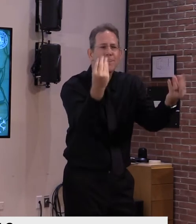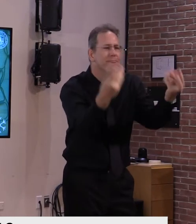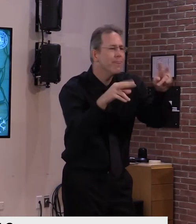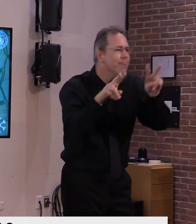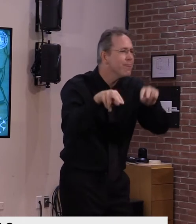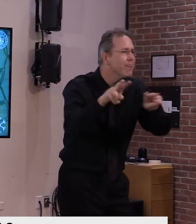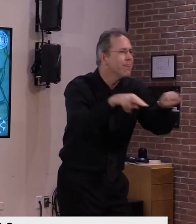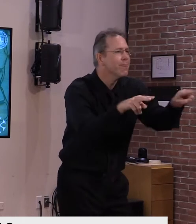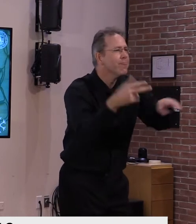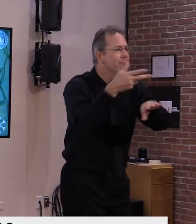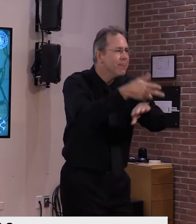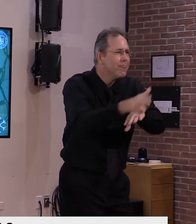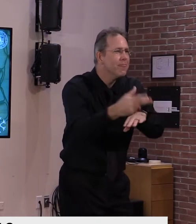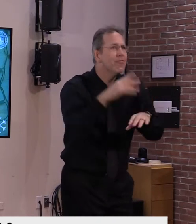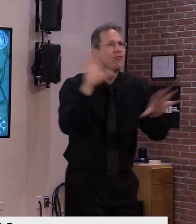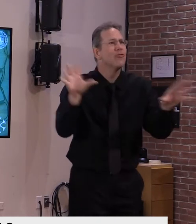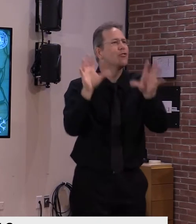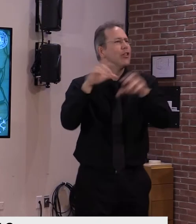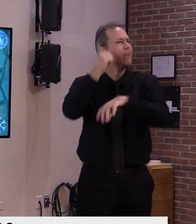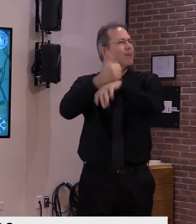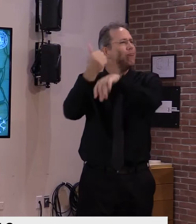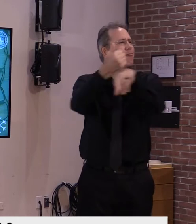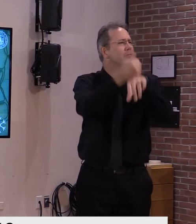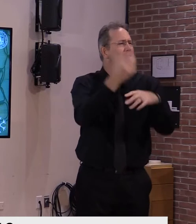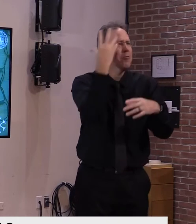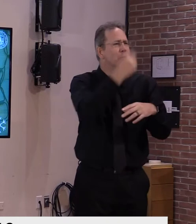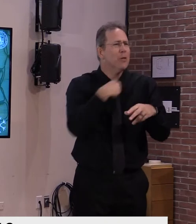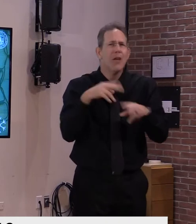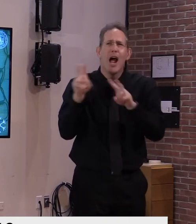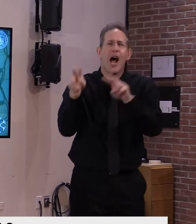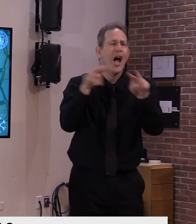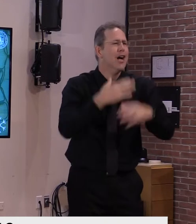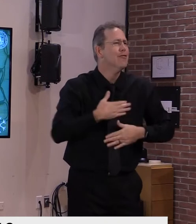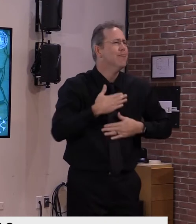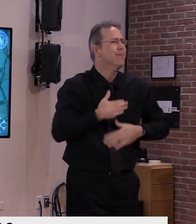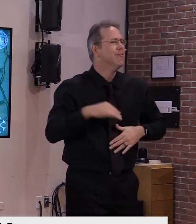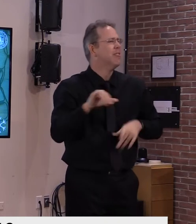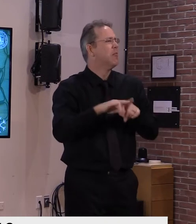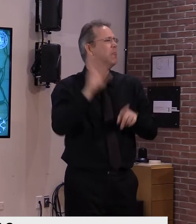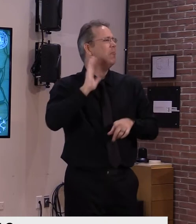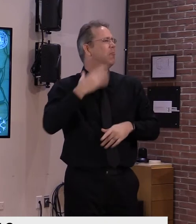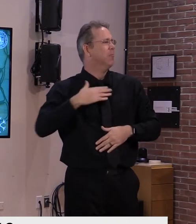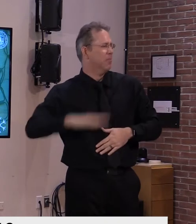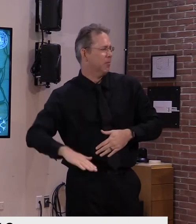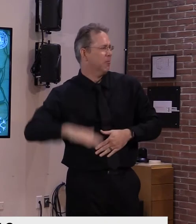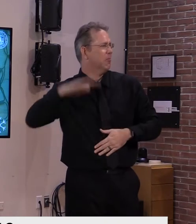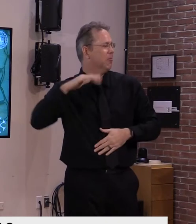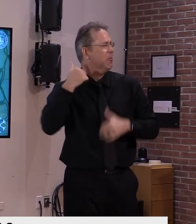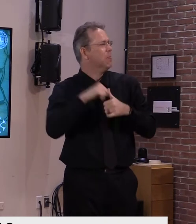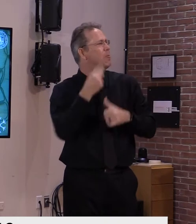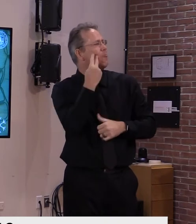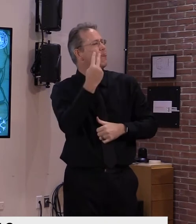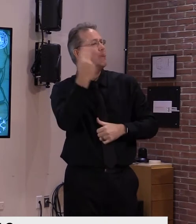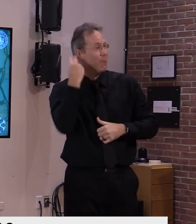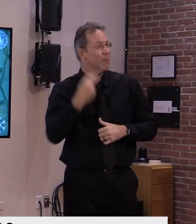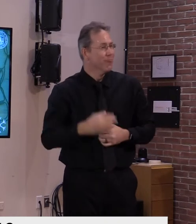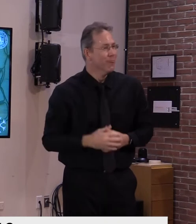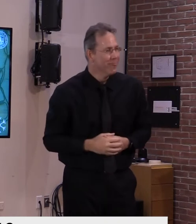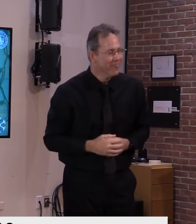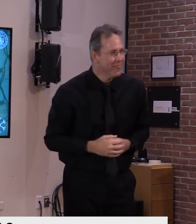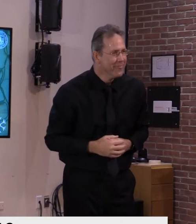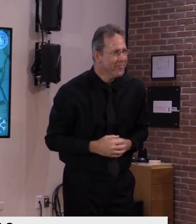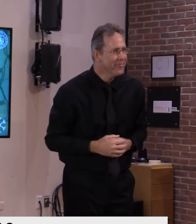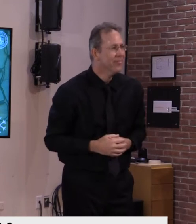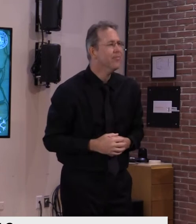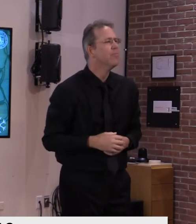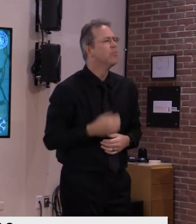was really a great time, which made for some great memories. We know the holidays will be different